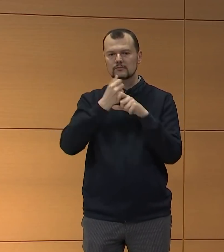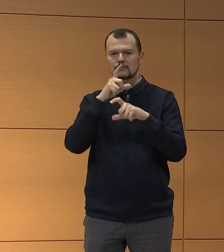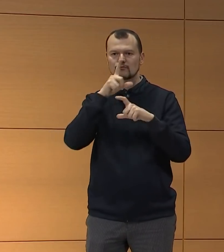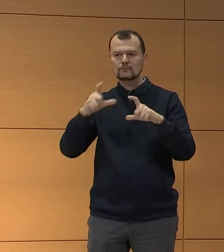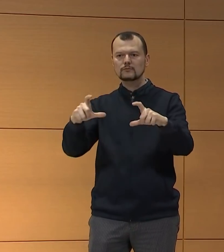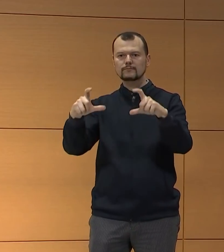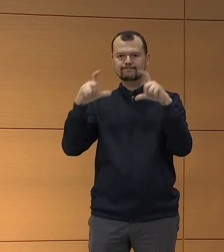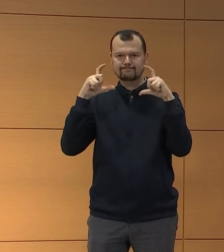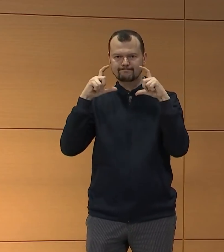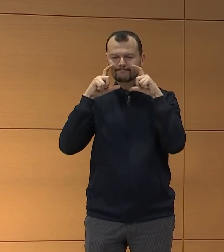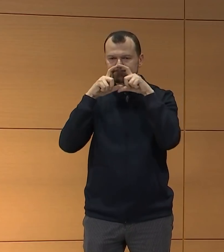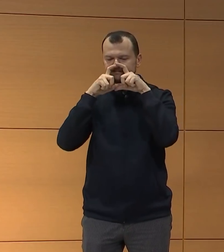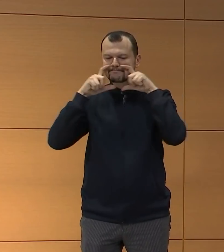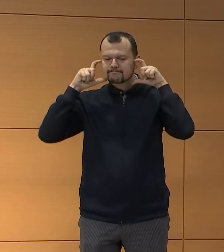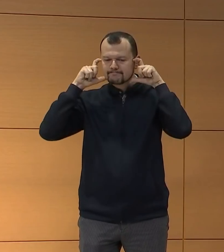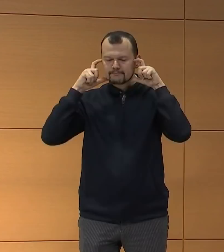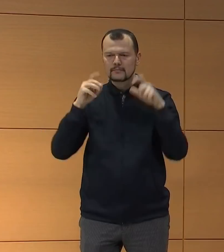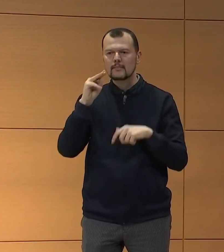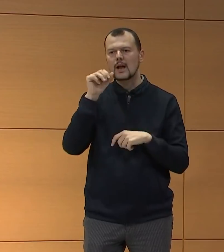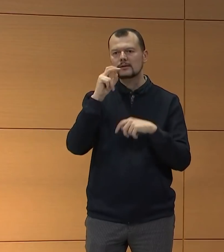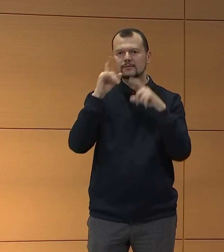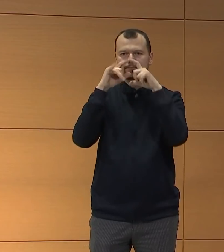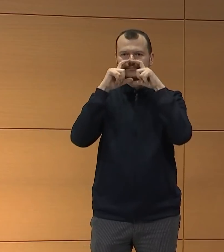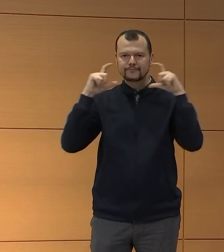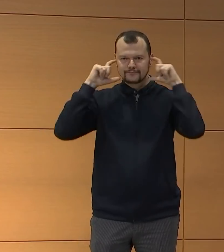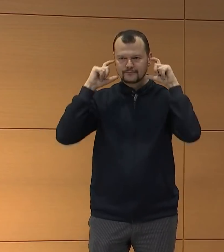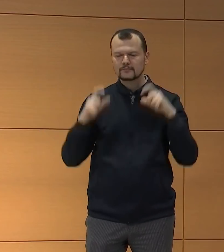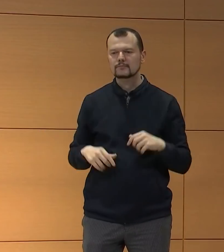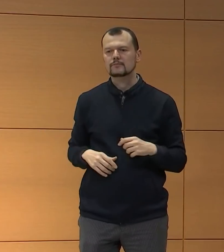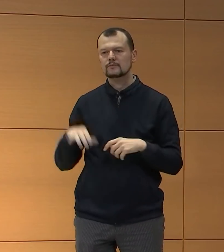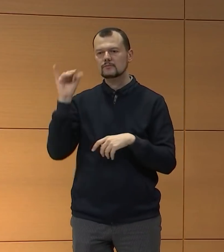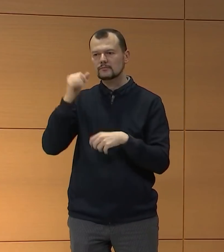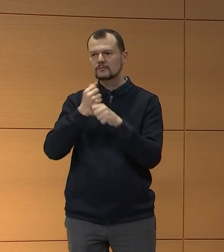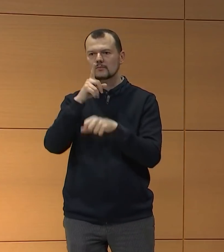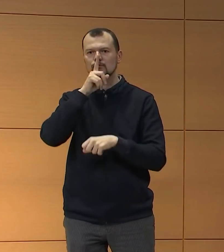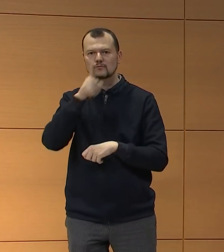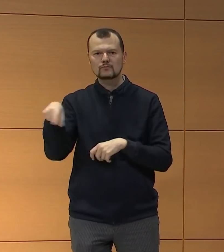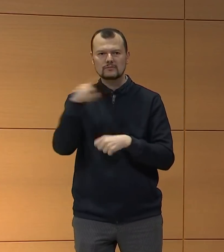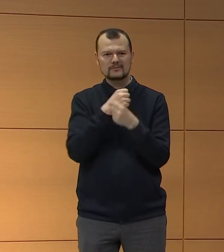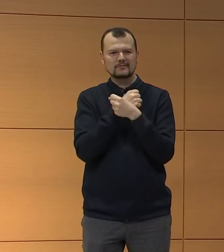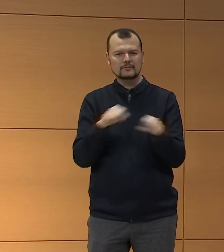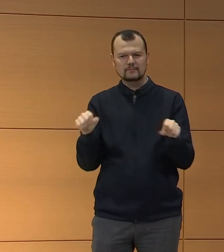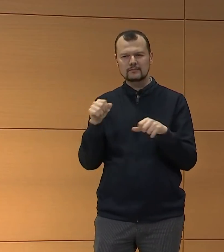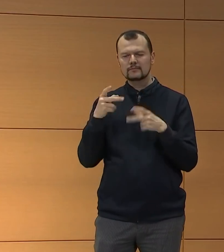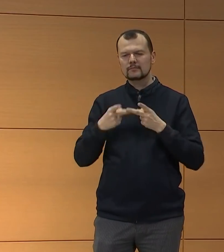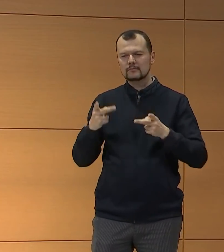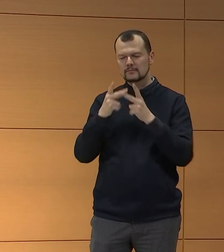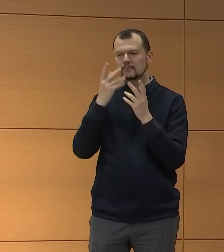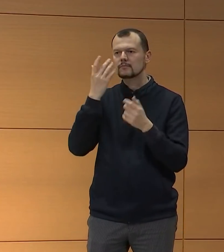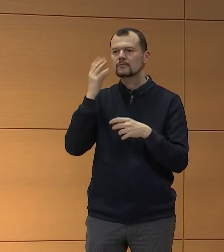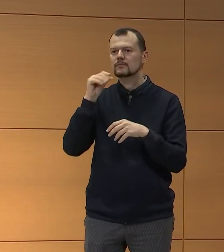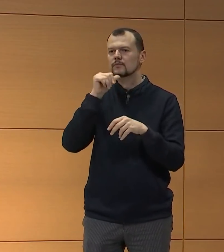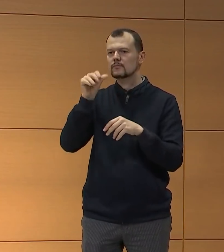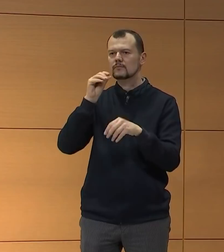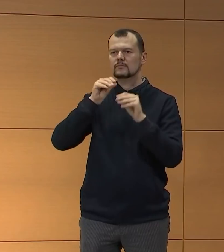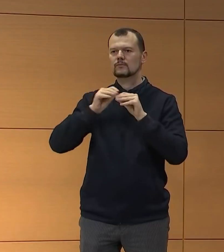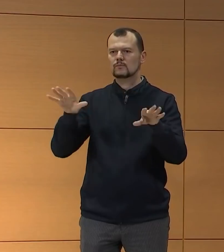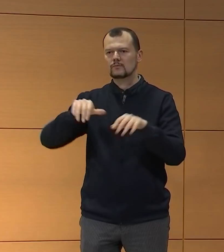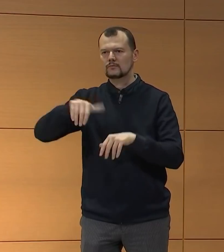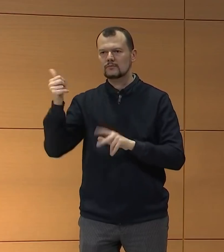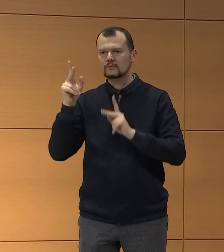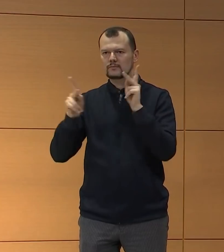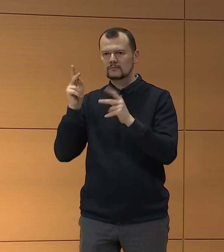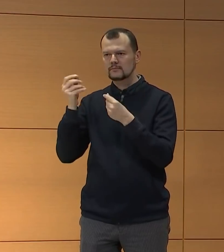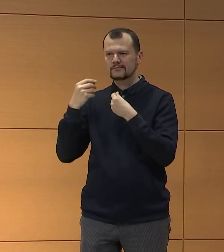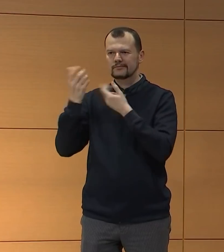time, minimizing the risk of exposure to others. In all these locations, we have the names